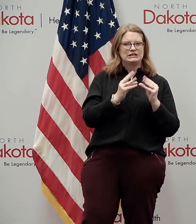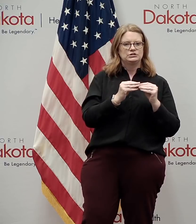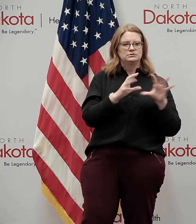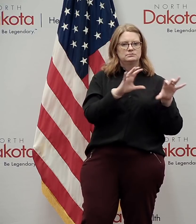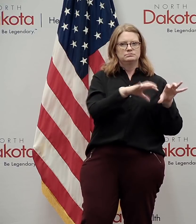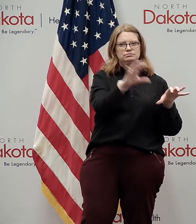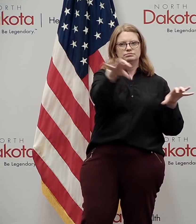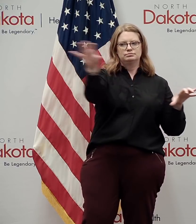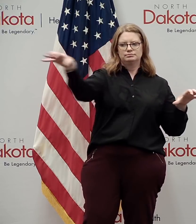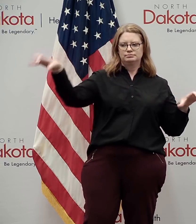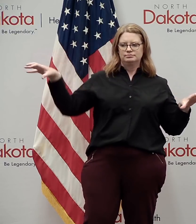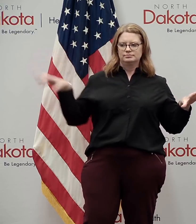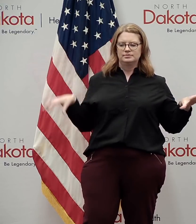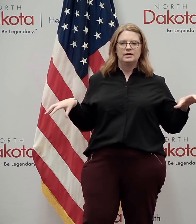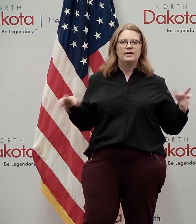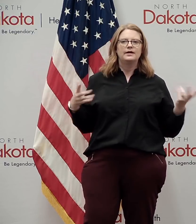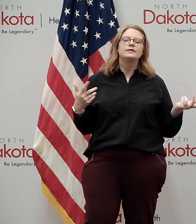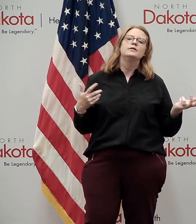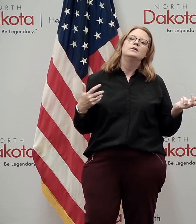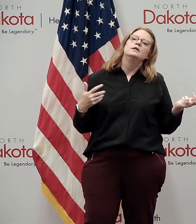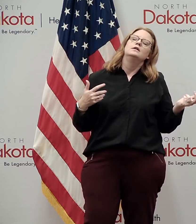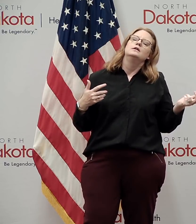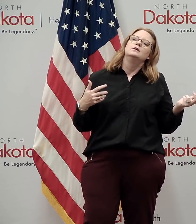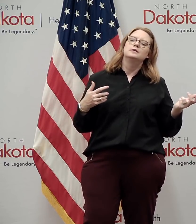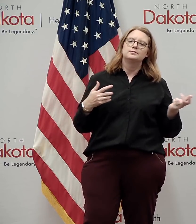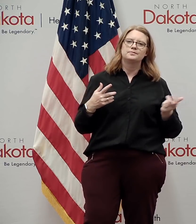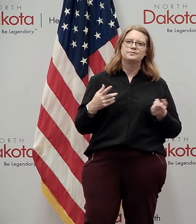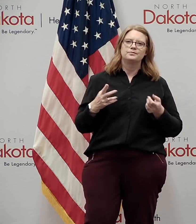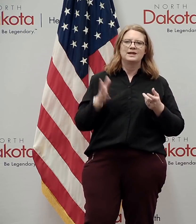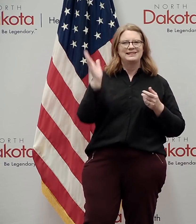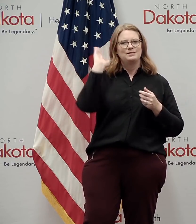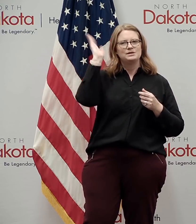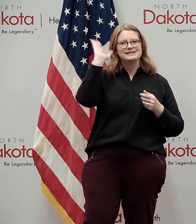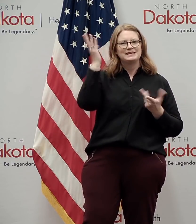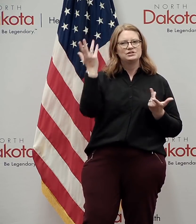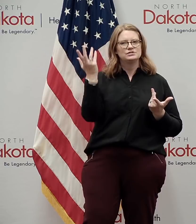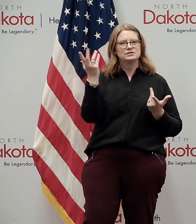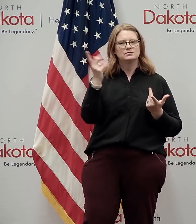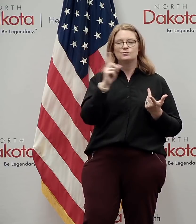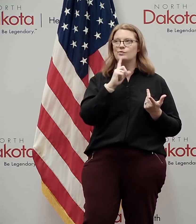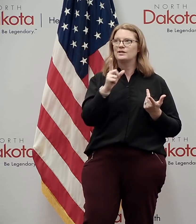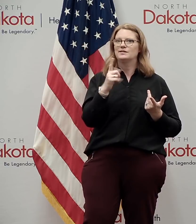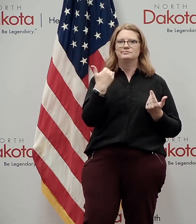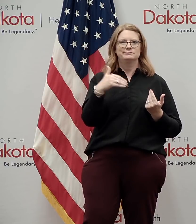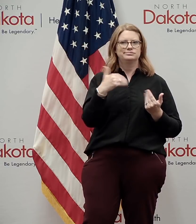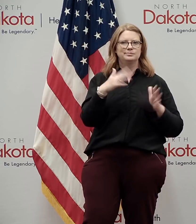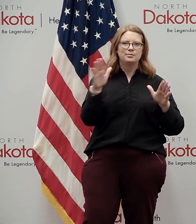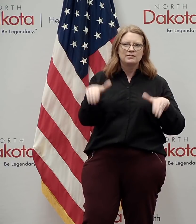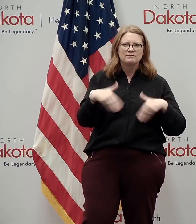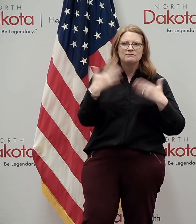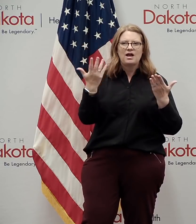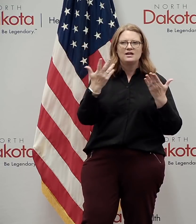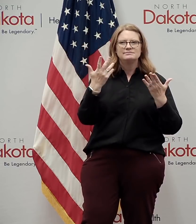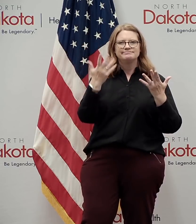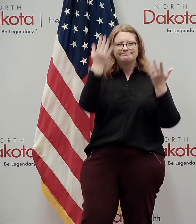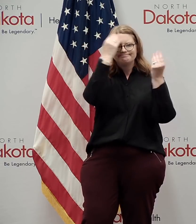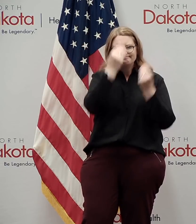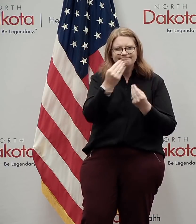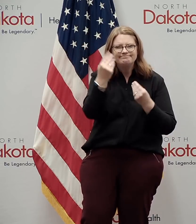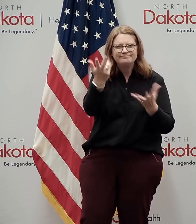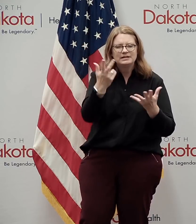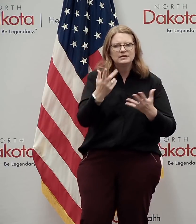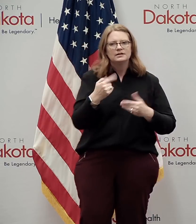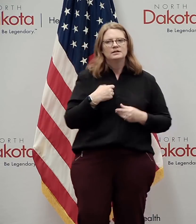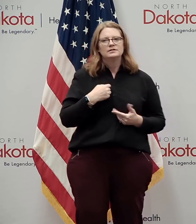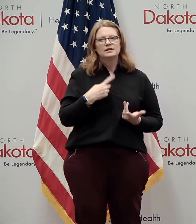that occurred during the day. But the presenters and session leaders shared an incredible amount of learning, challenging us all to have not just a